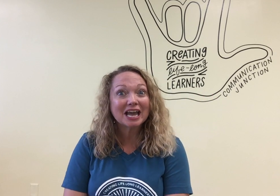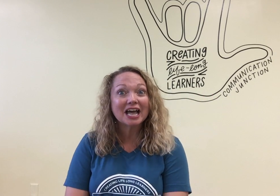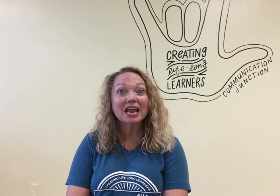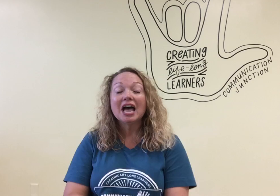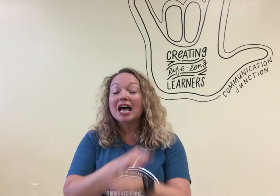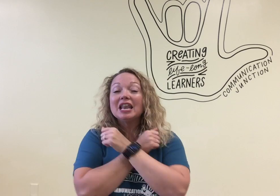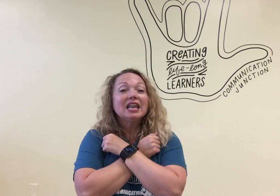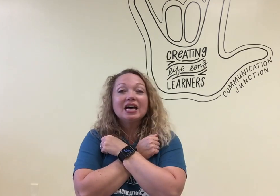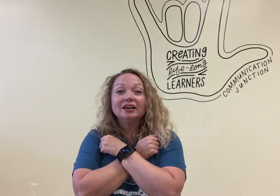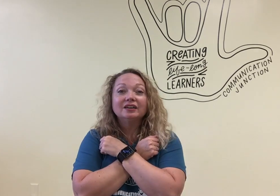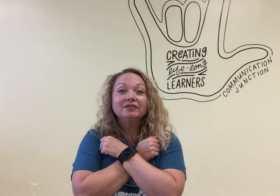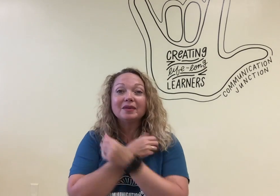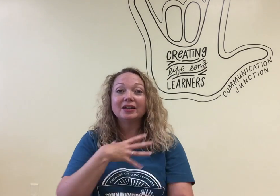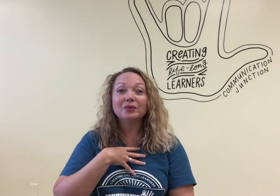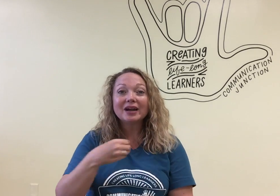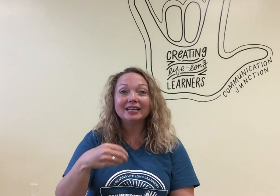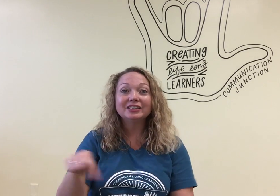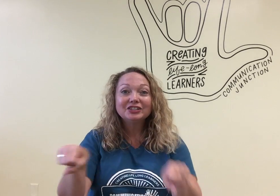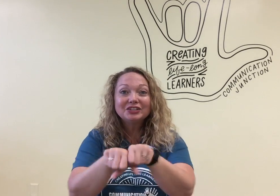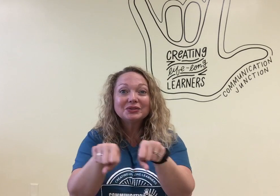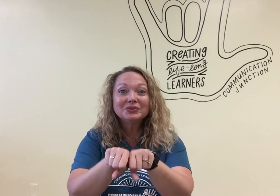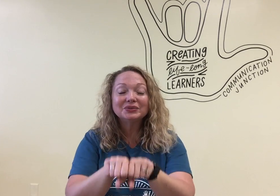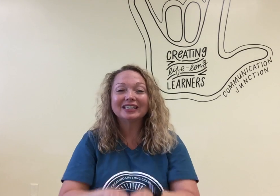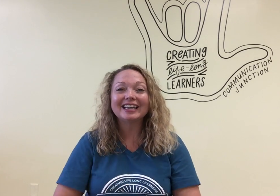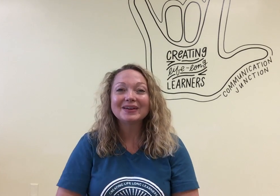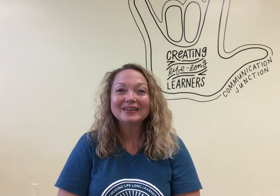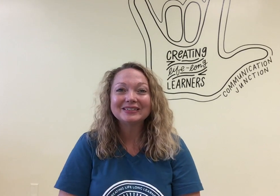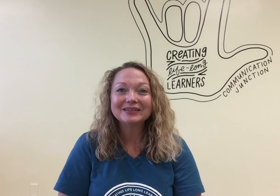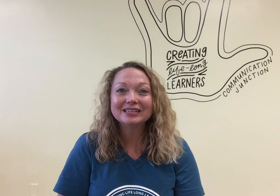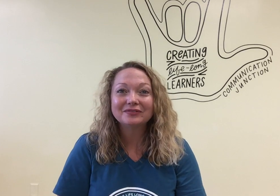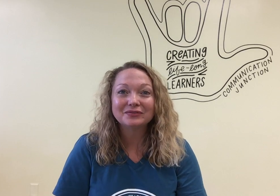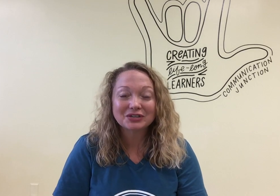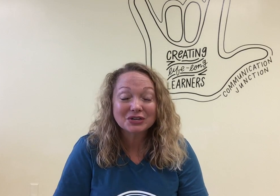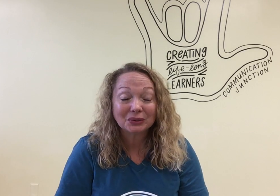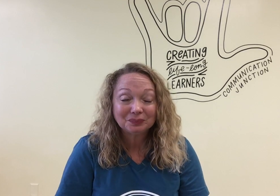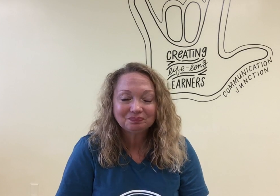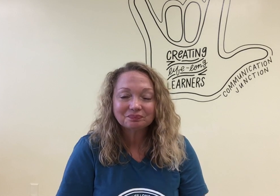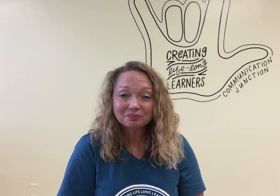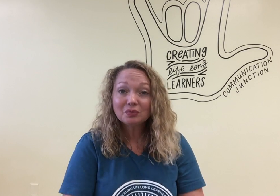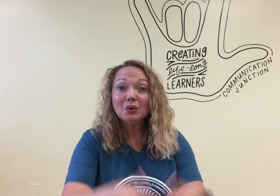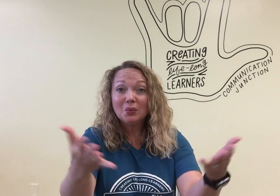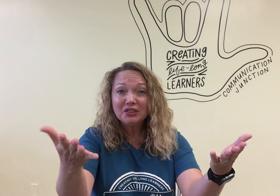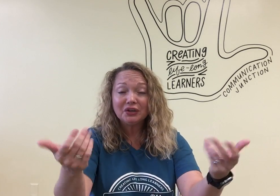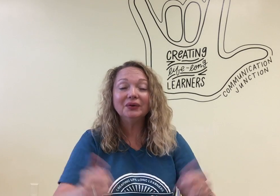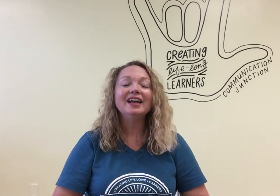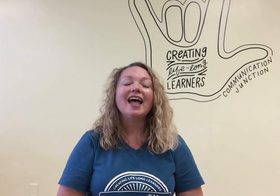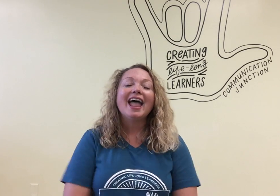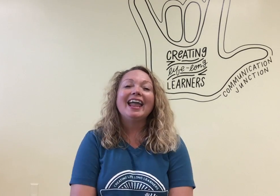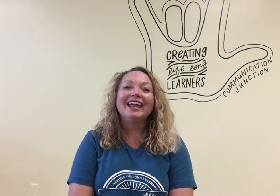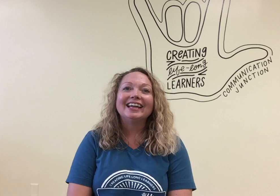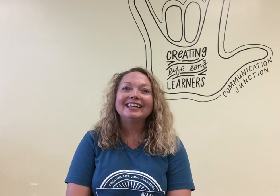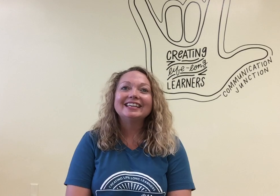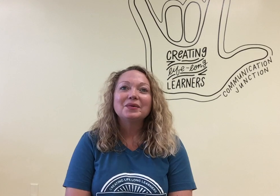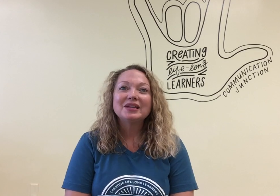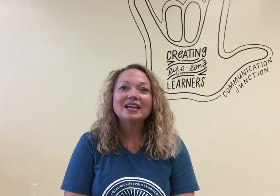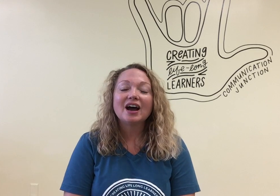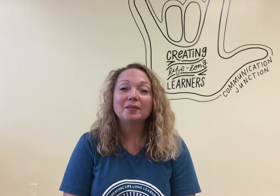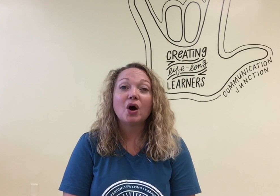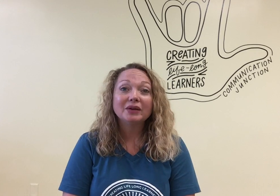Cat, Love My White Shoes. I can't wait to read it to you, with you. And we always